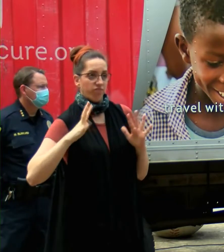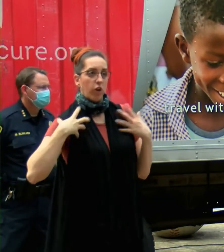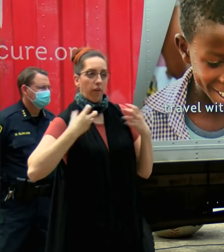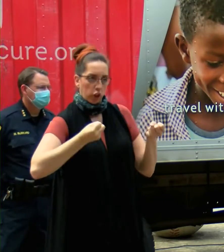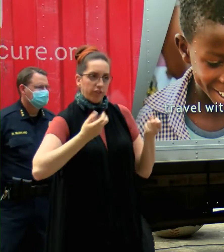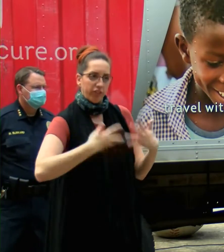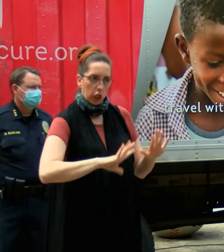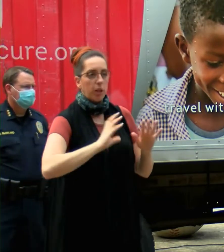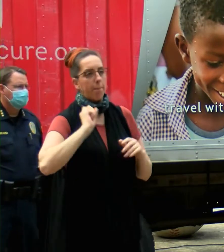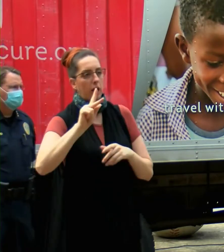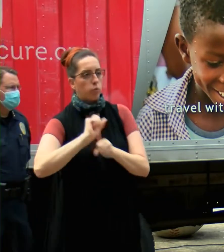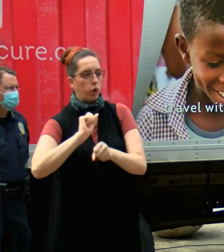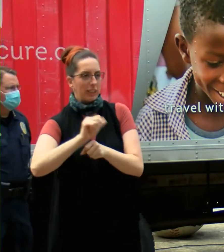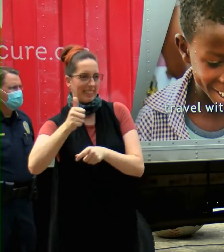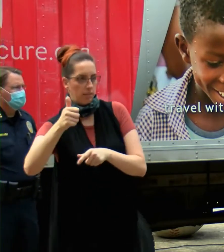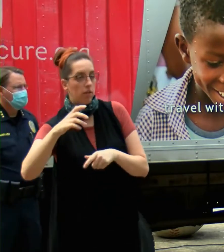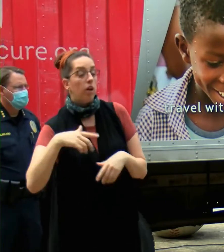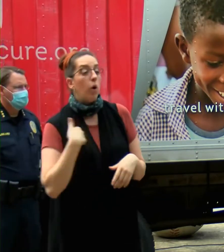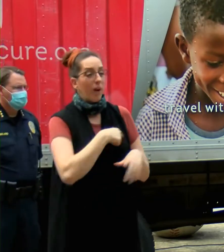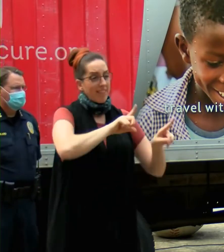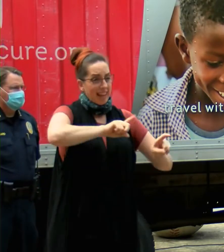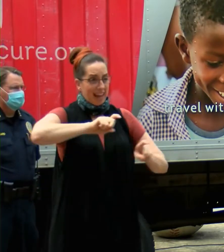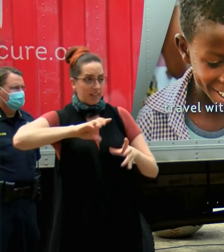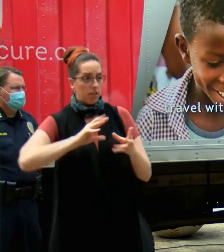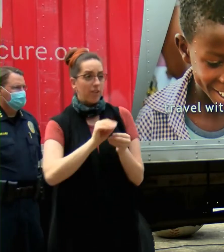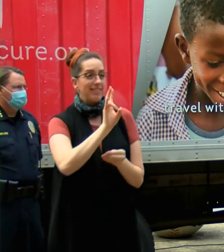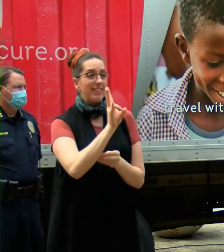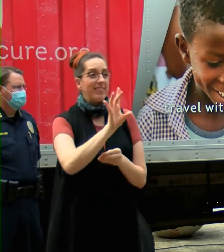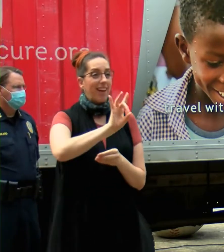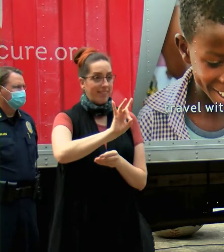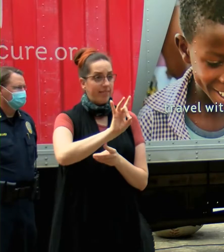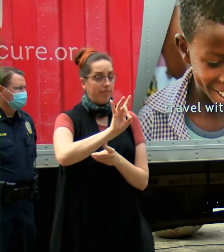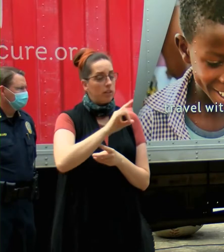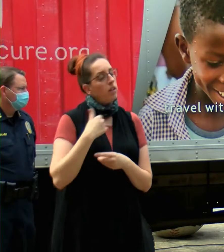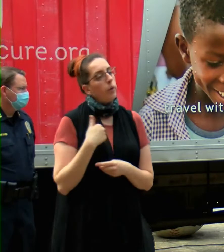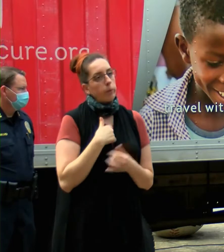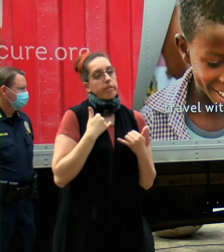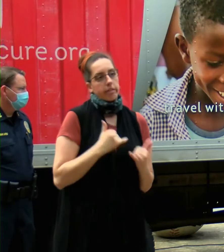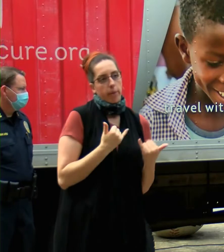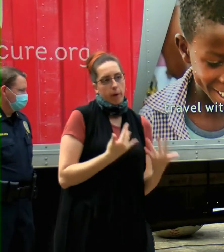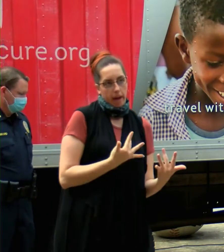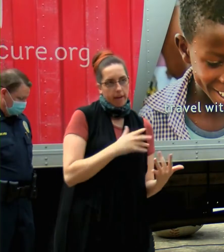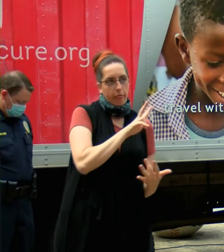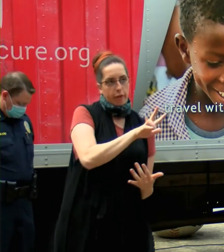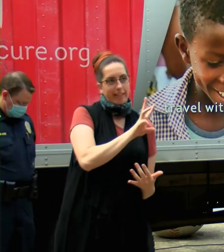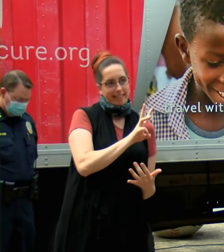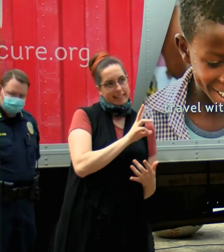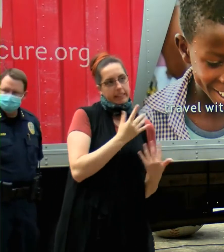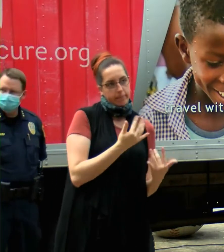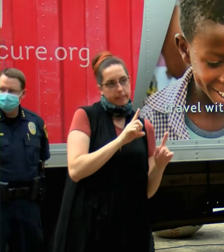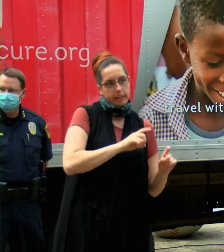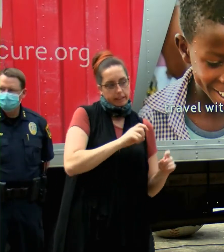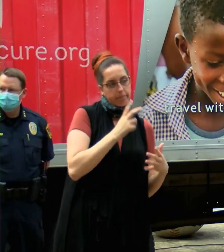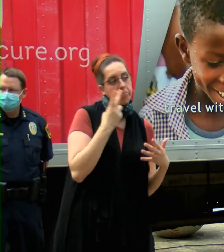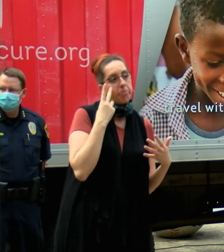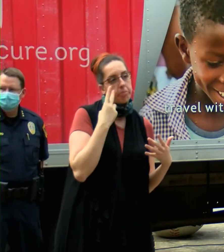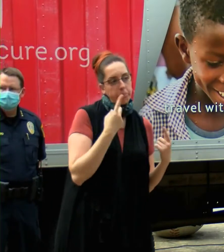recovered and come back to work. We've tested 78 total, and we're still waiting on 36 results.